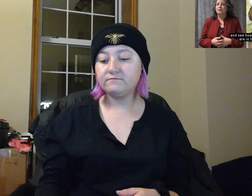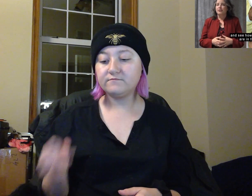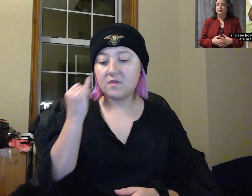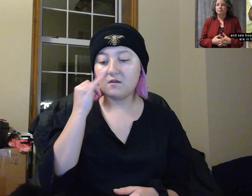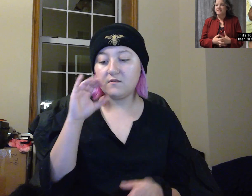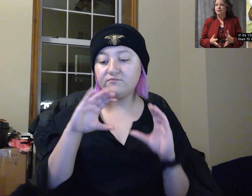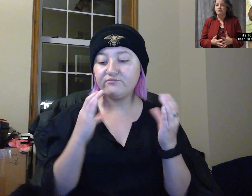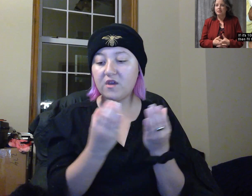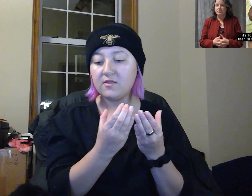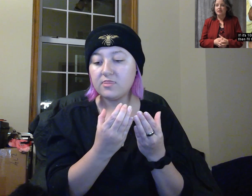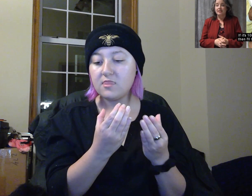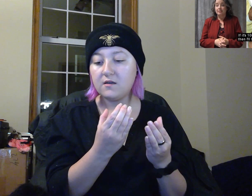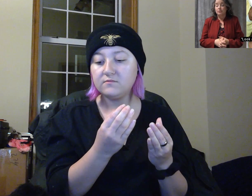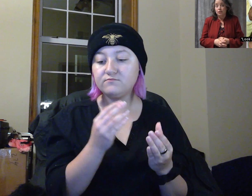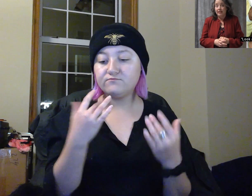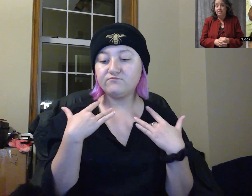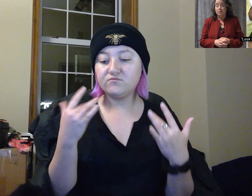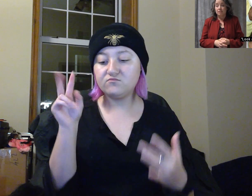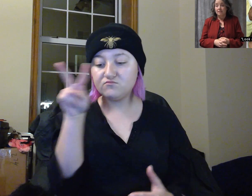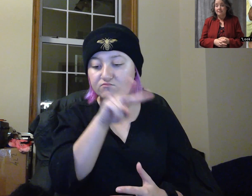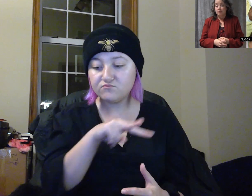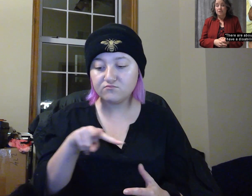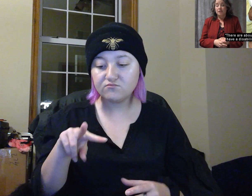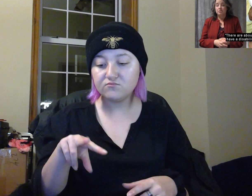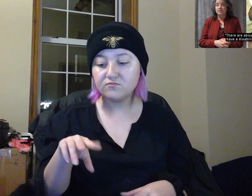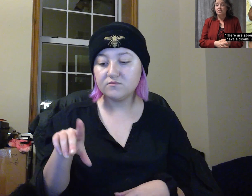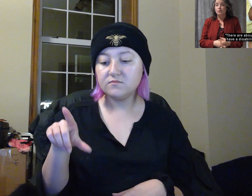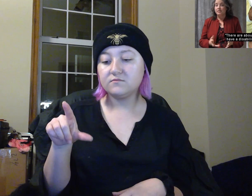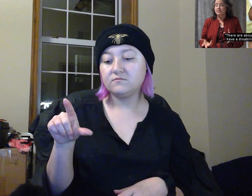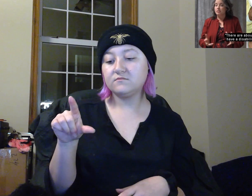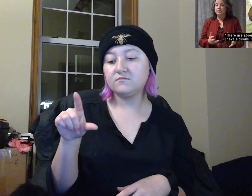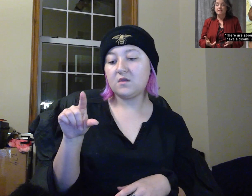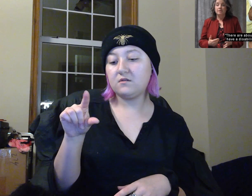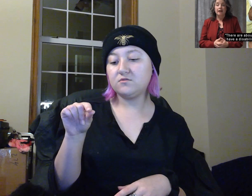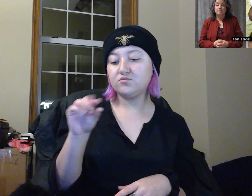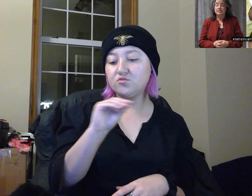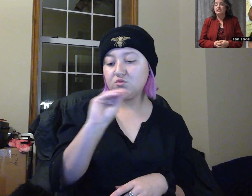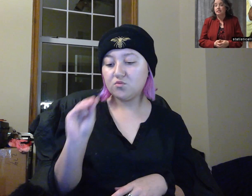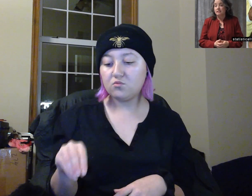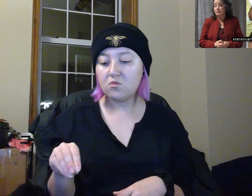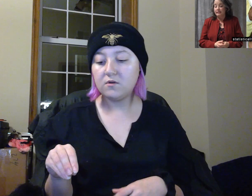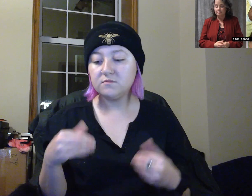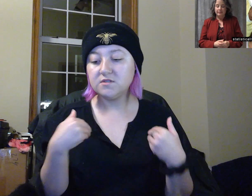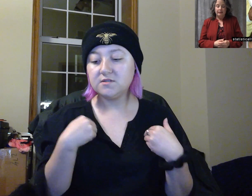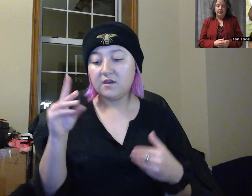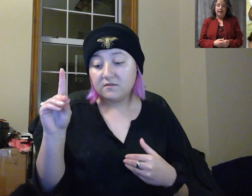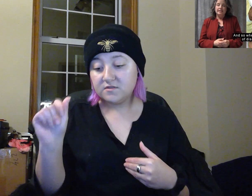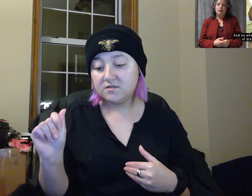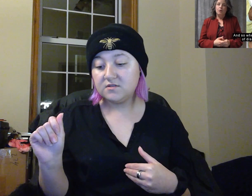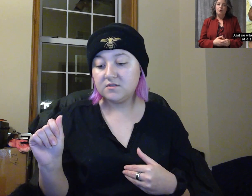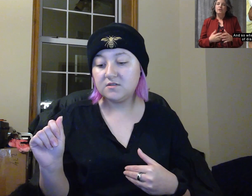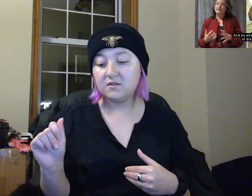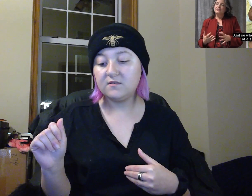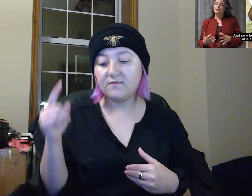many people are in the room. If it's 100 people, then I'll tell them, look around. There are about 20% of you who have a disability of some type, statistically speaking.